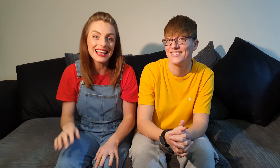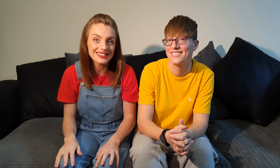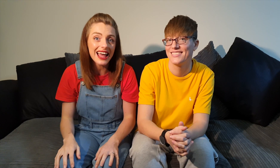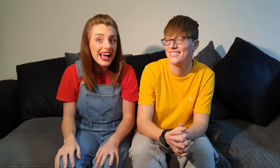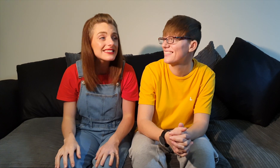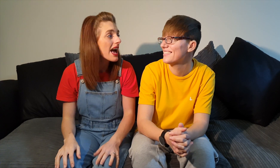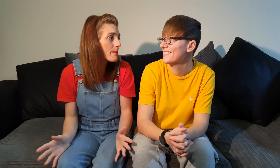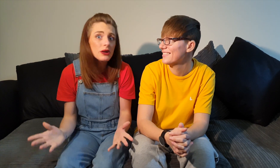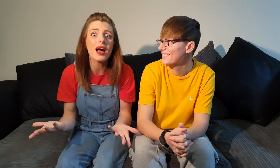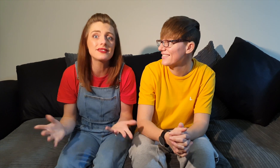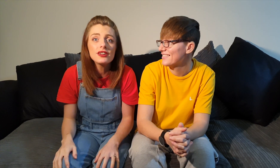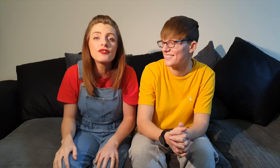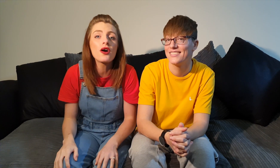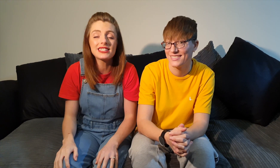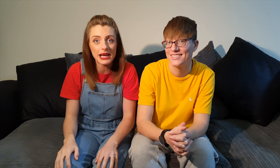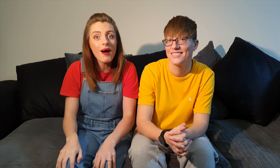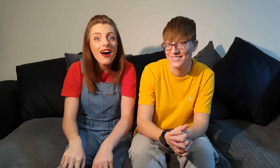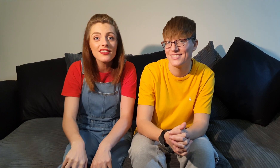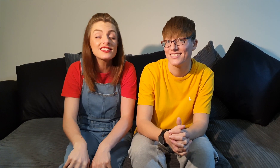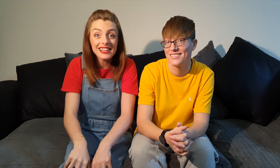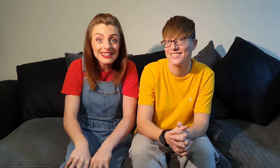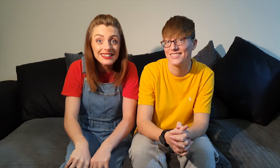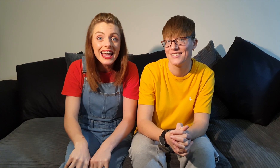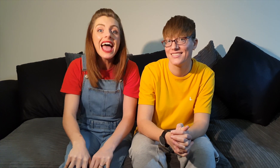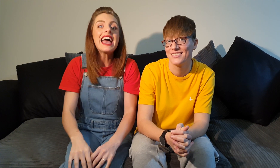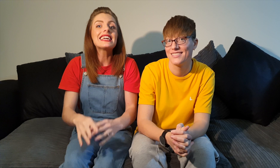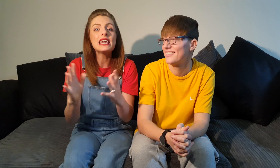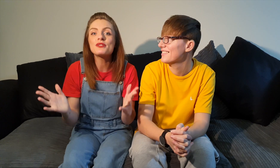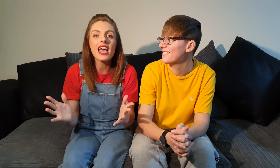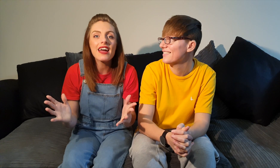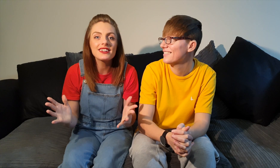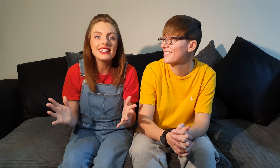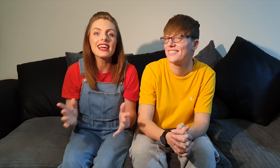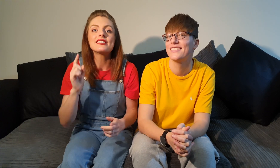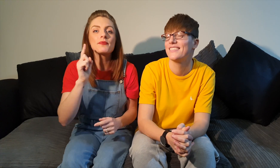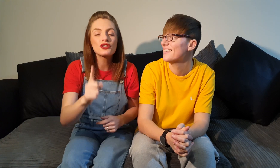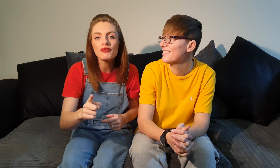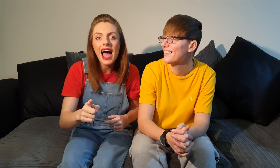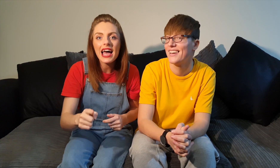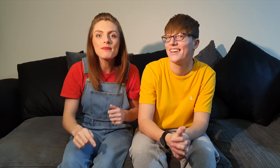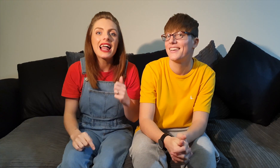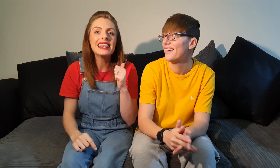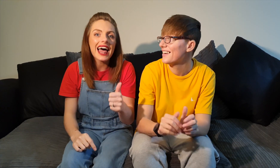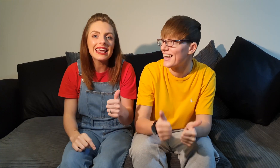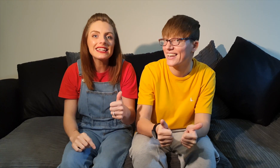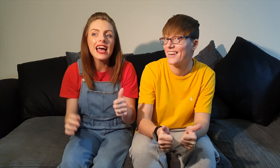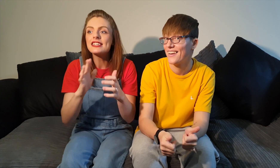lesson, and big well done for taking part in this lesson. Keep sharing it, subscribe, like,